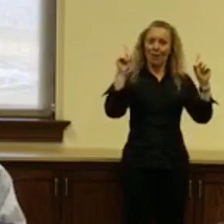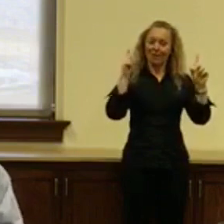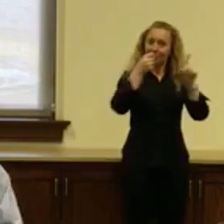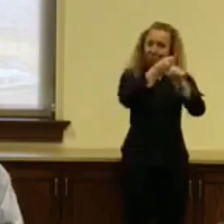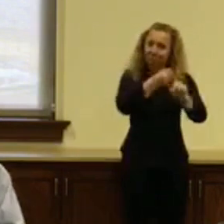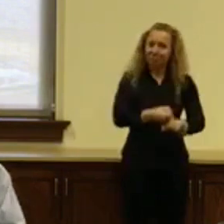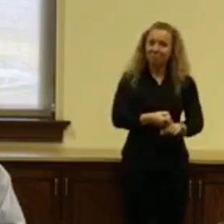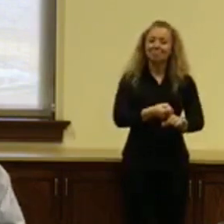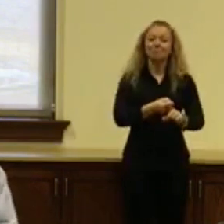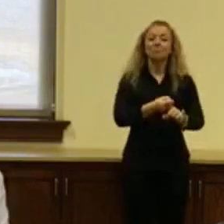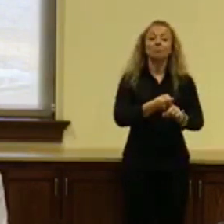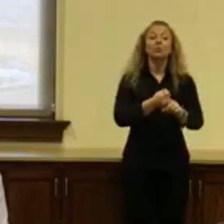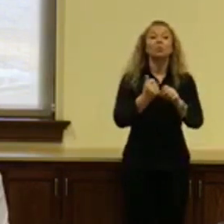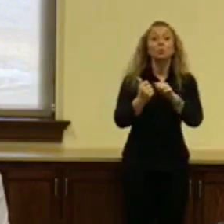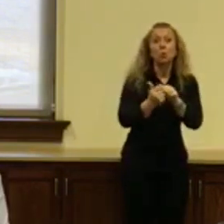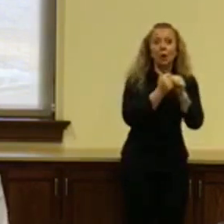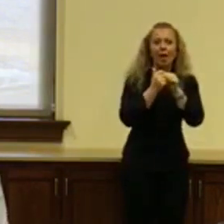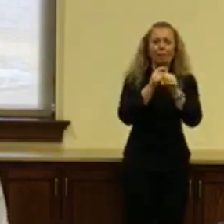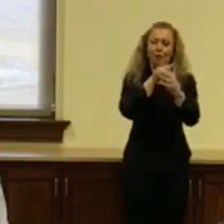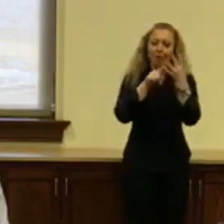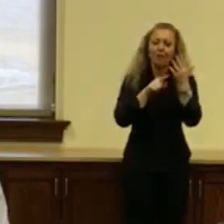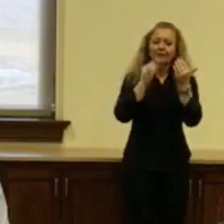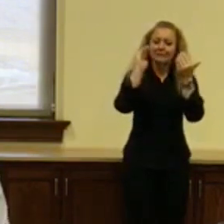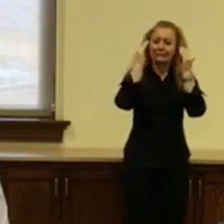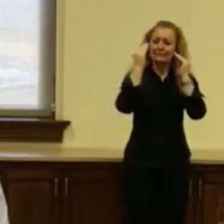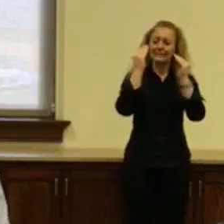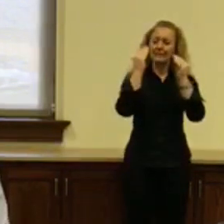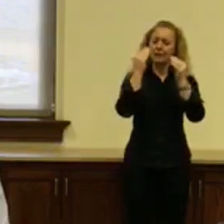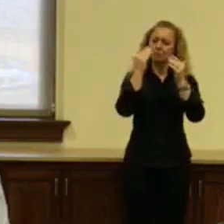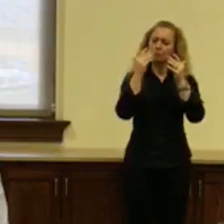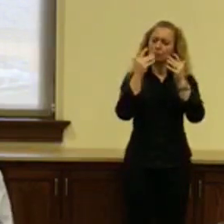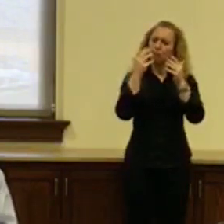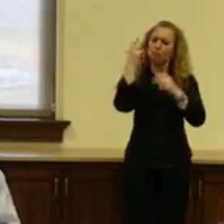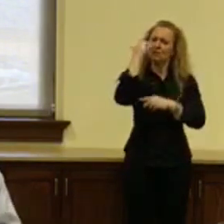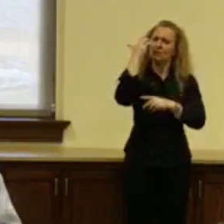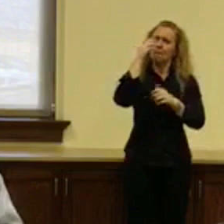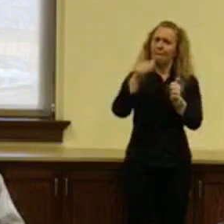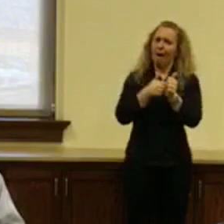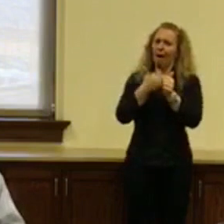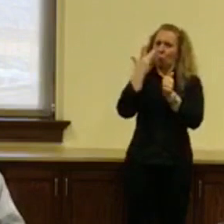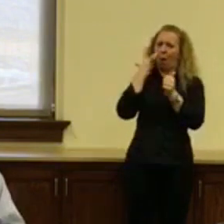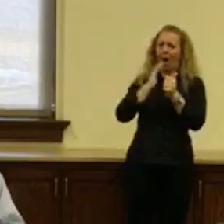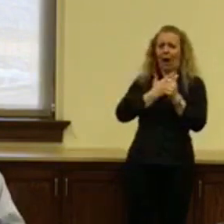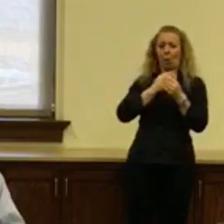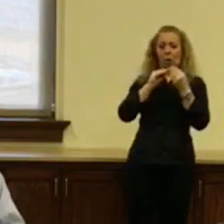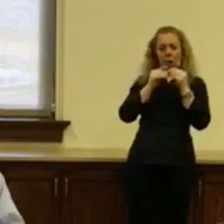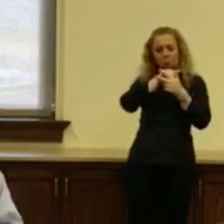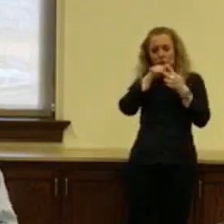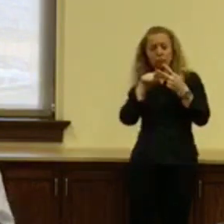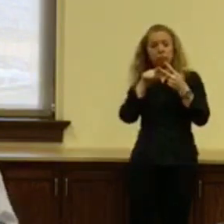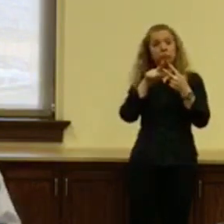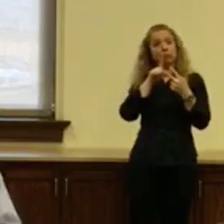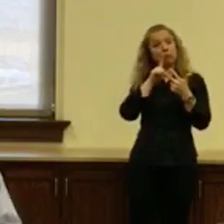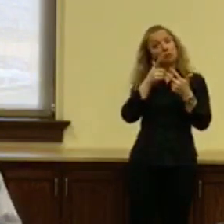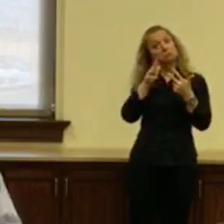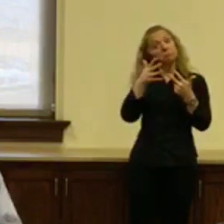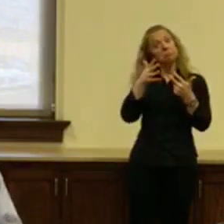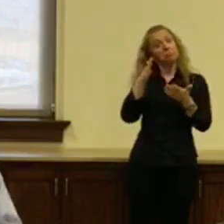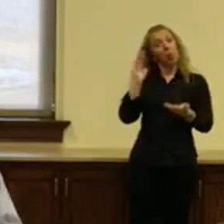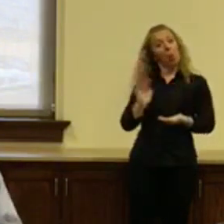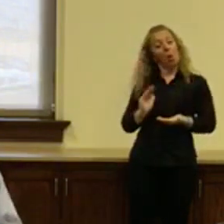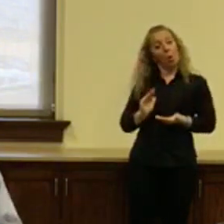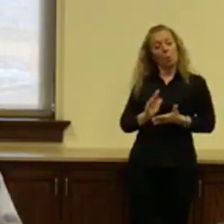And all of these together seem to have contributed to our relatively low number of cases, hospitalizations, and deaths. I want to really